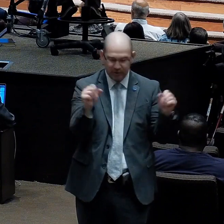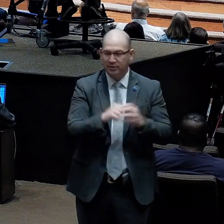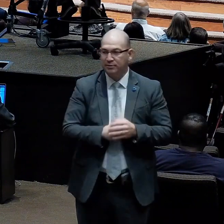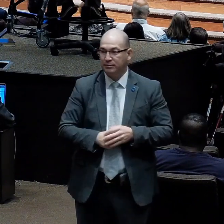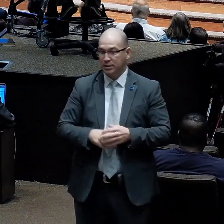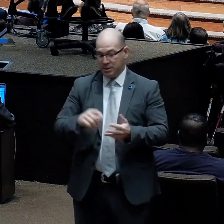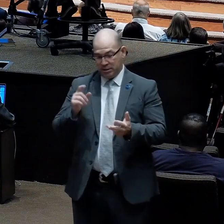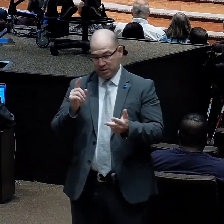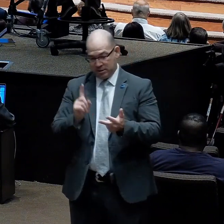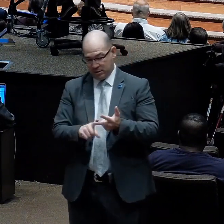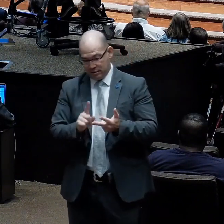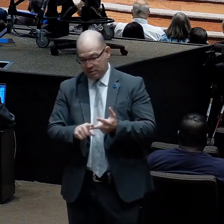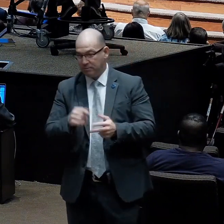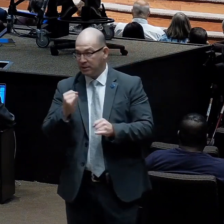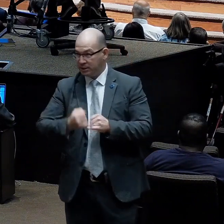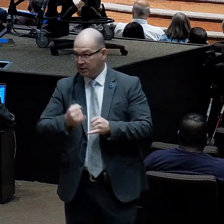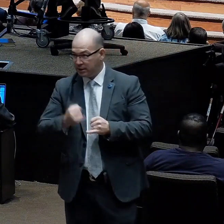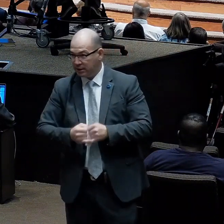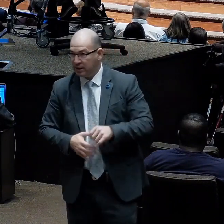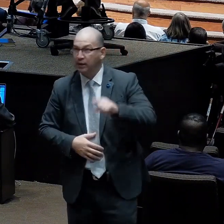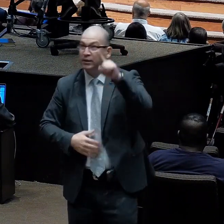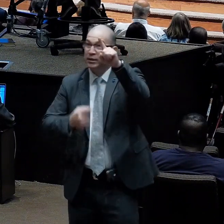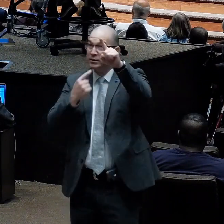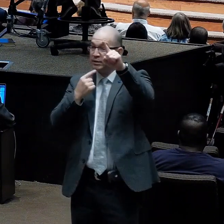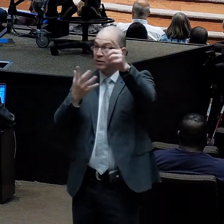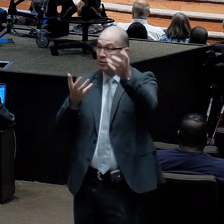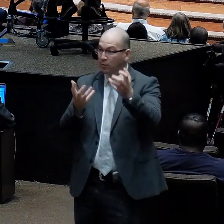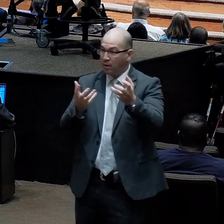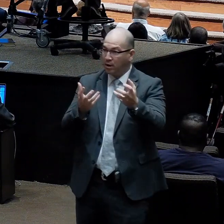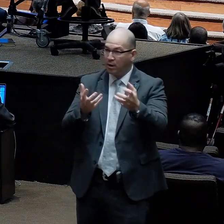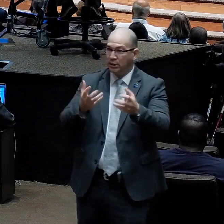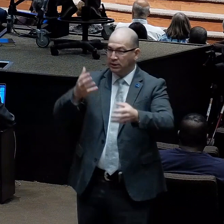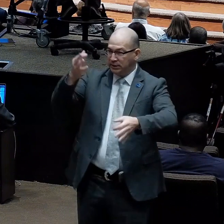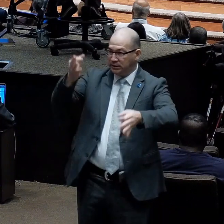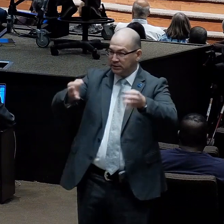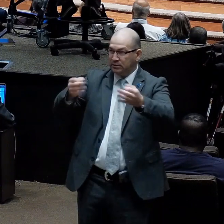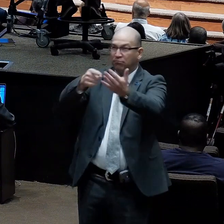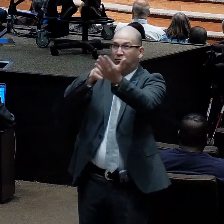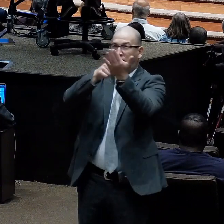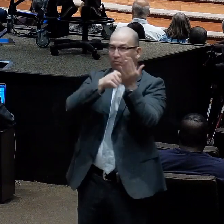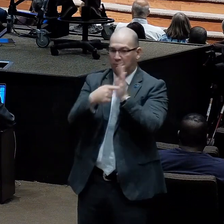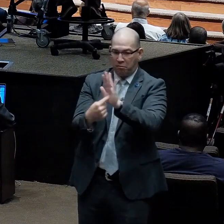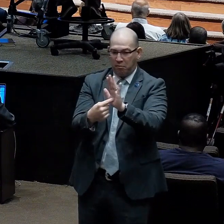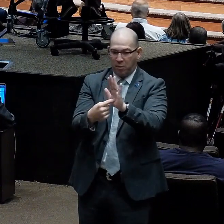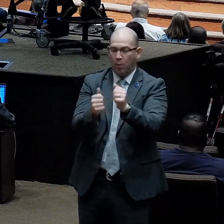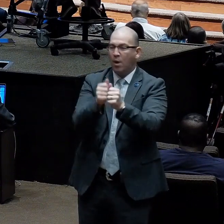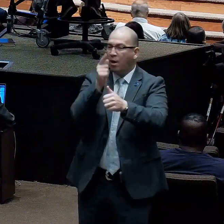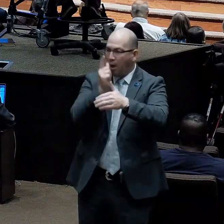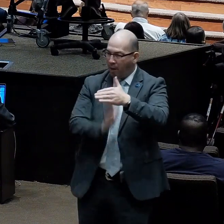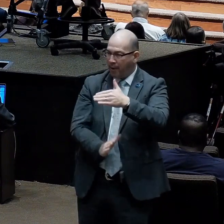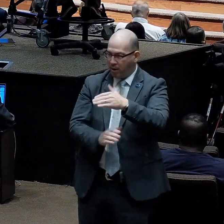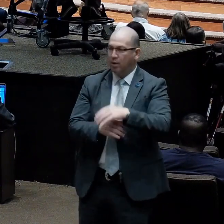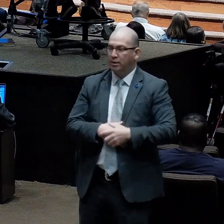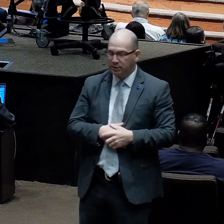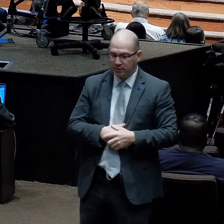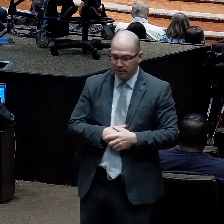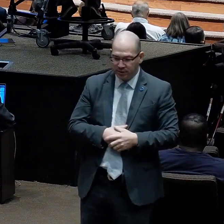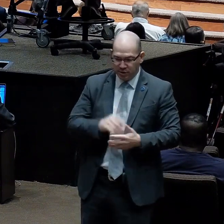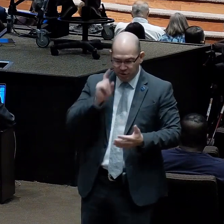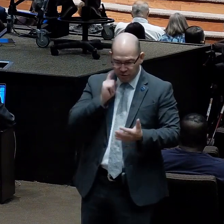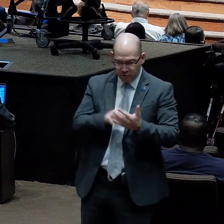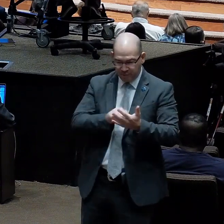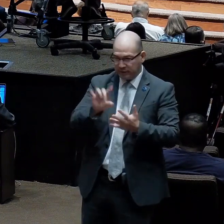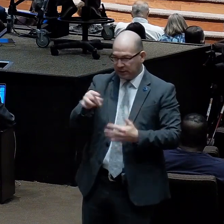Finally, God says, I want this justice displayed humbly. Displayed humbly. Notice this in verse 8 again.